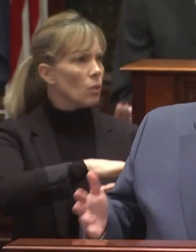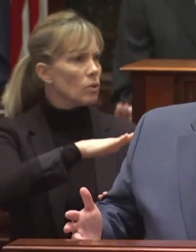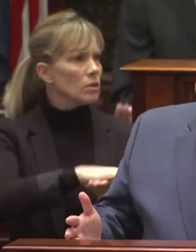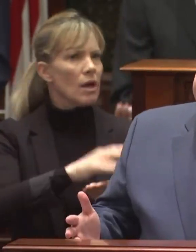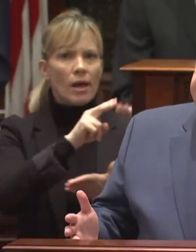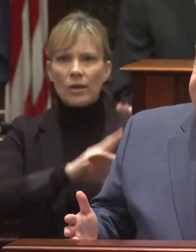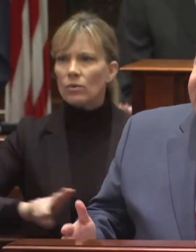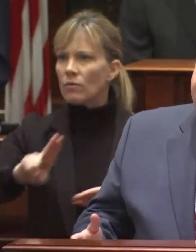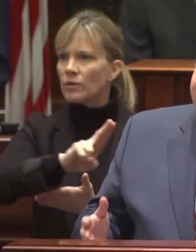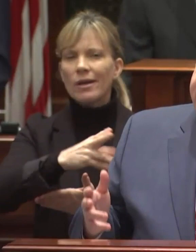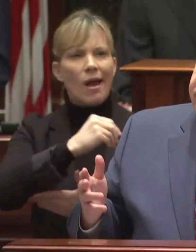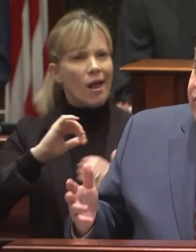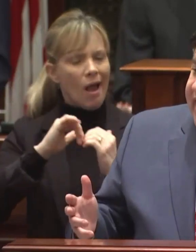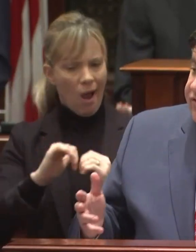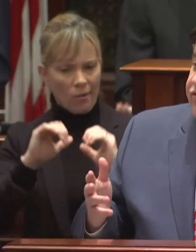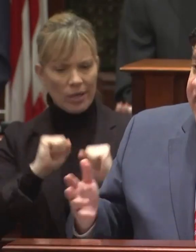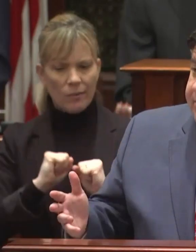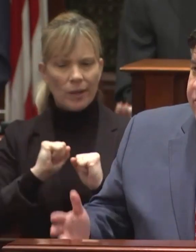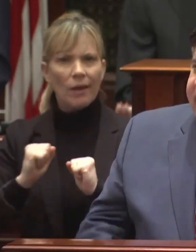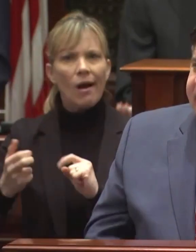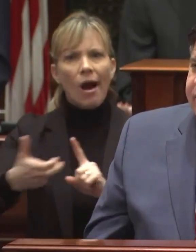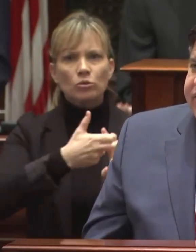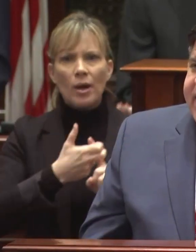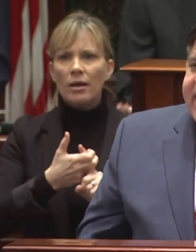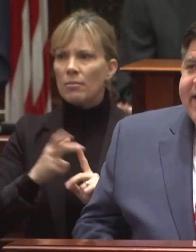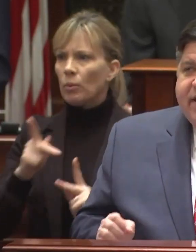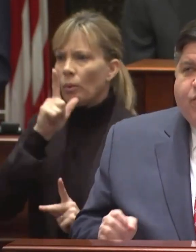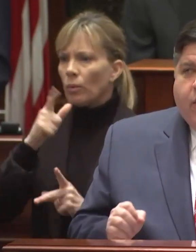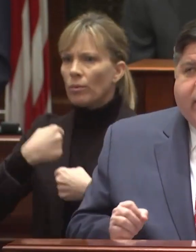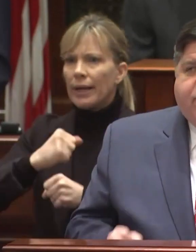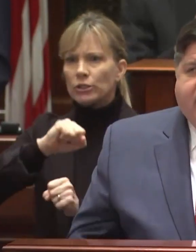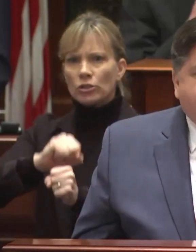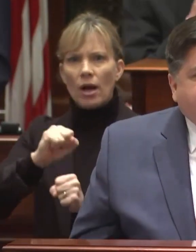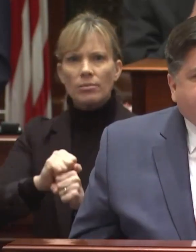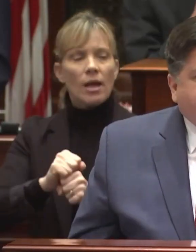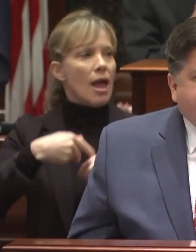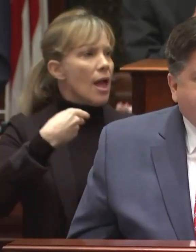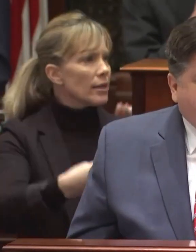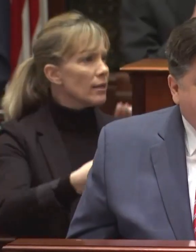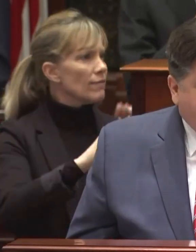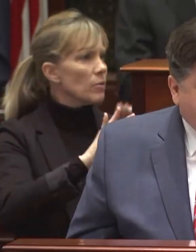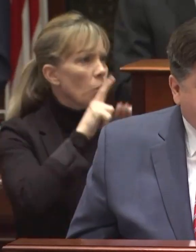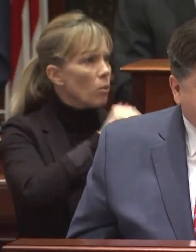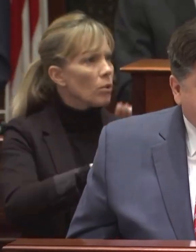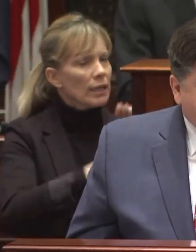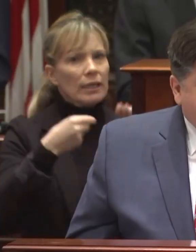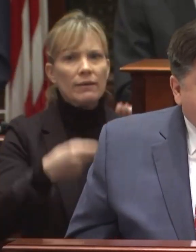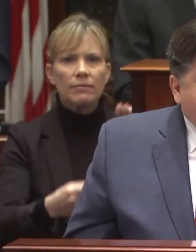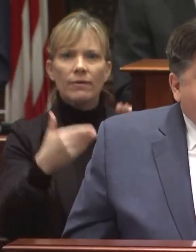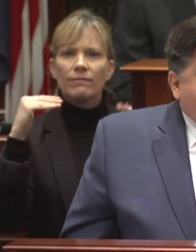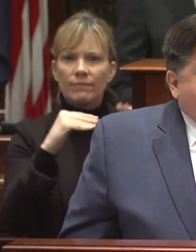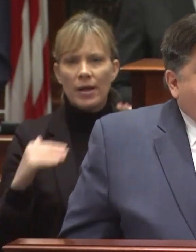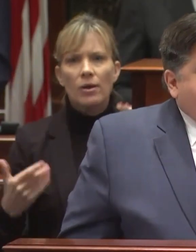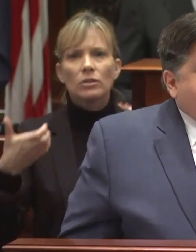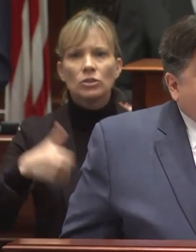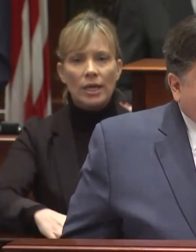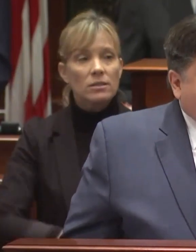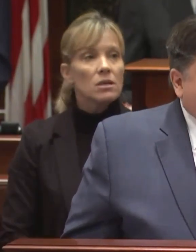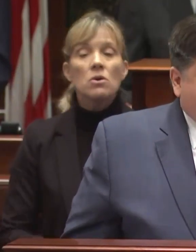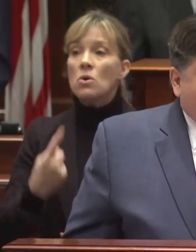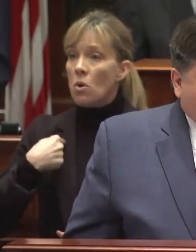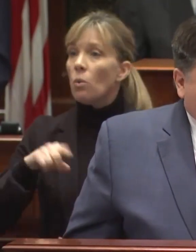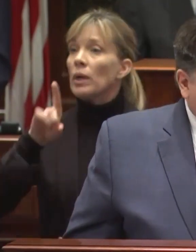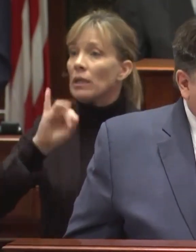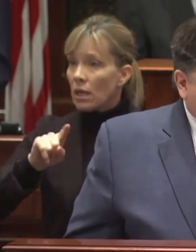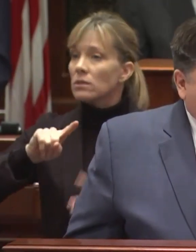and universities, and how we would attract job creators and give working families a fighting chance. And we